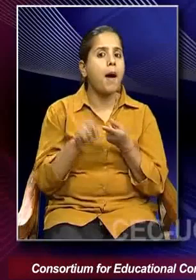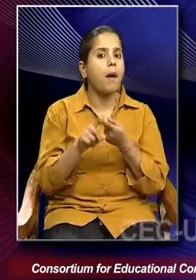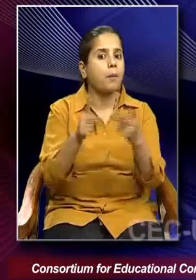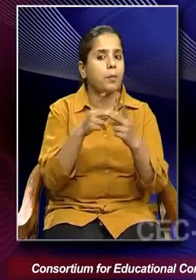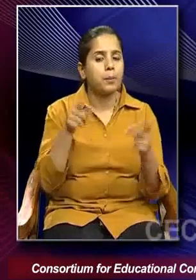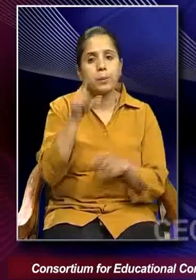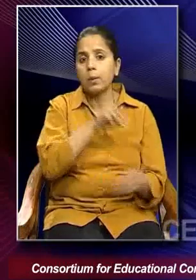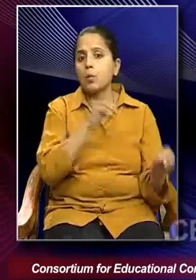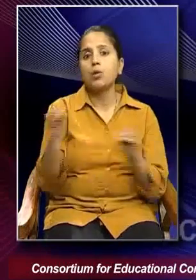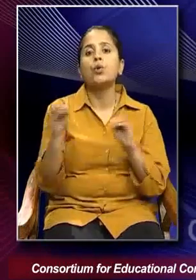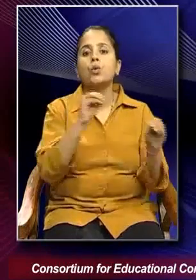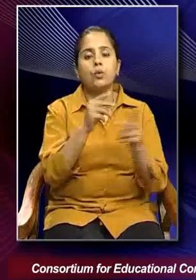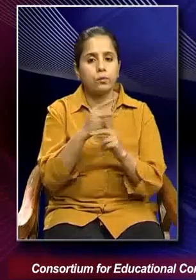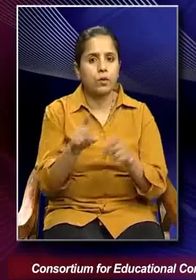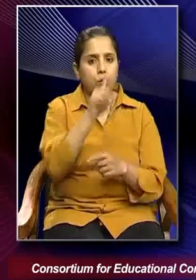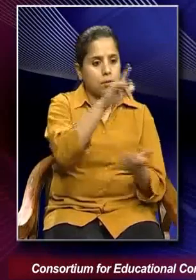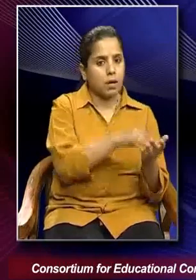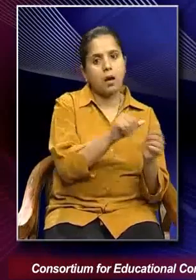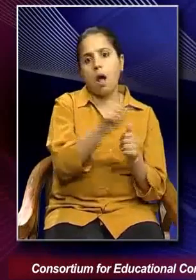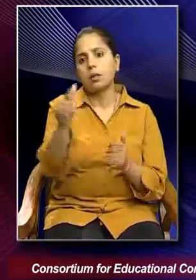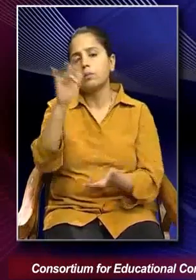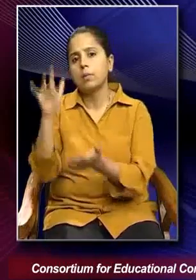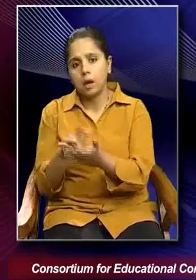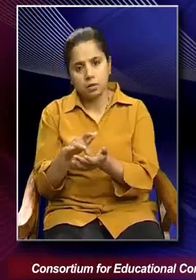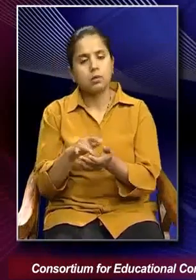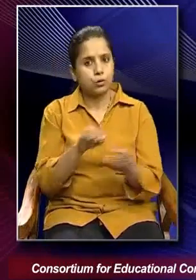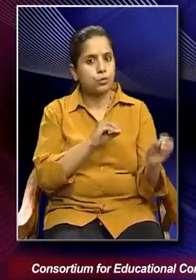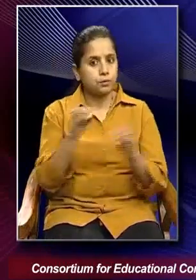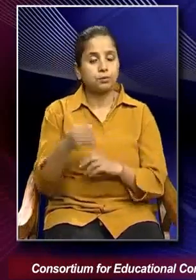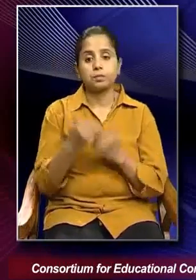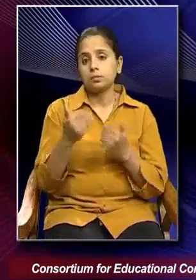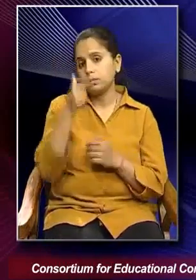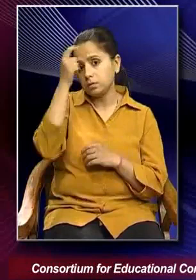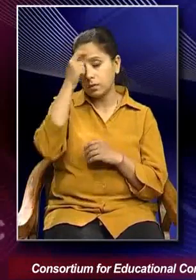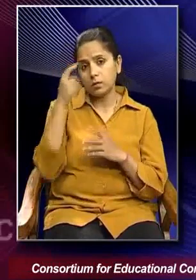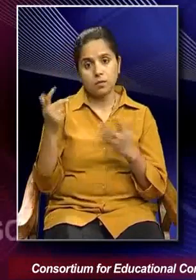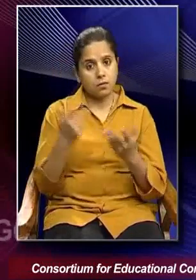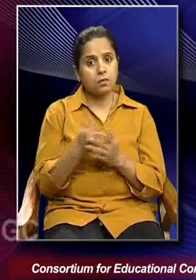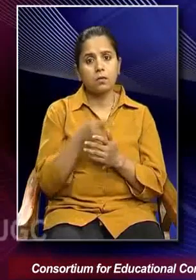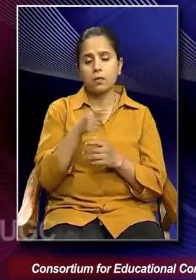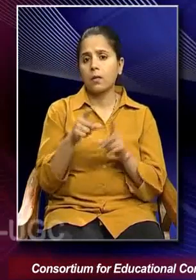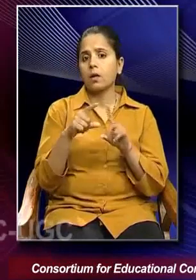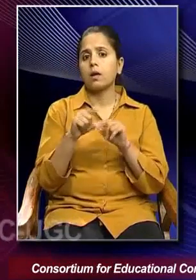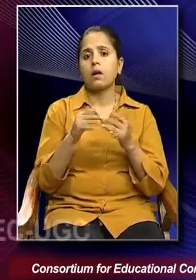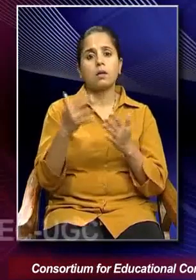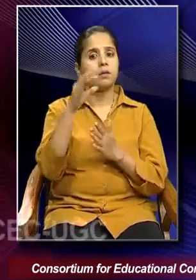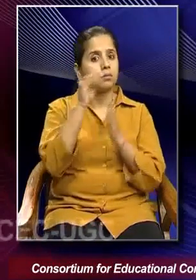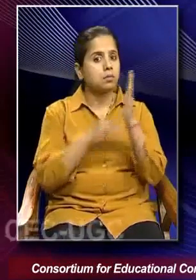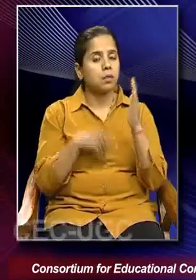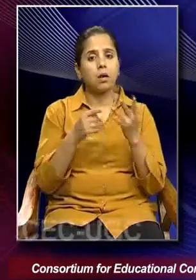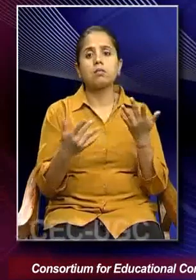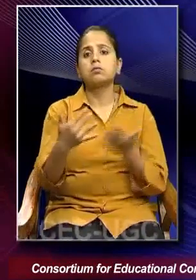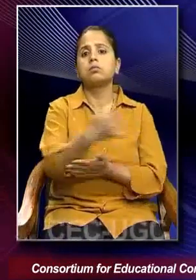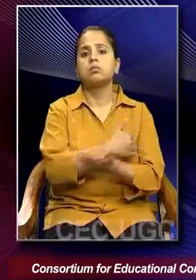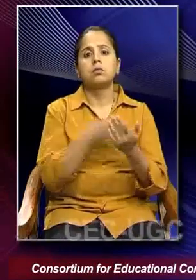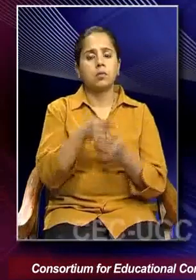of migration from one region to the other region in the country. Now the problem is that because these data sets are actually collected